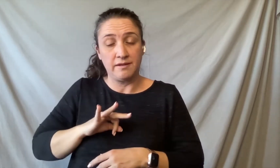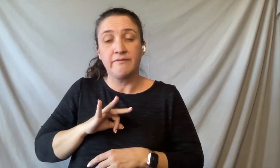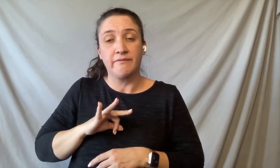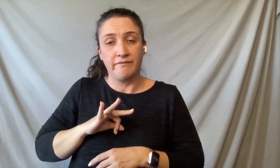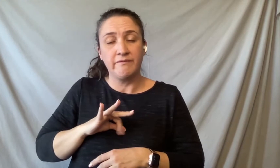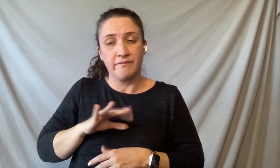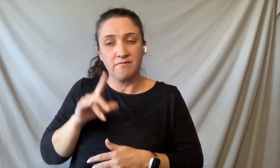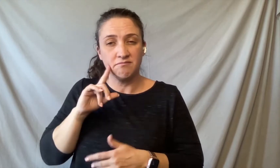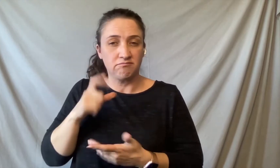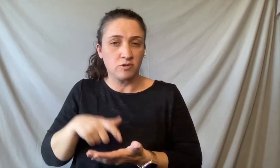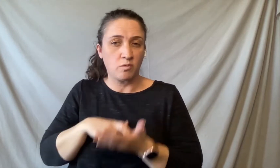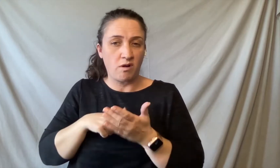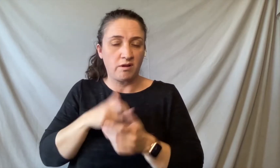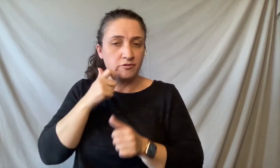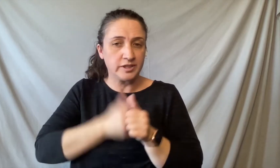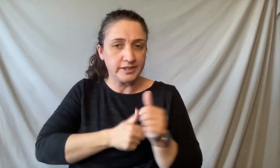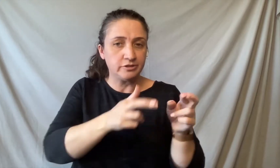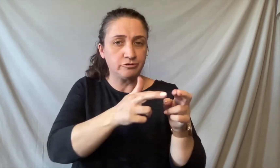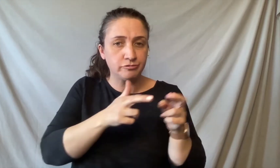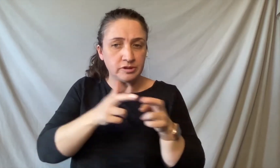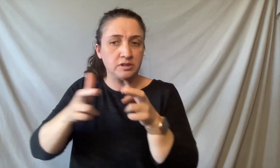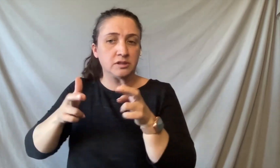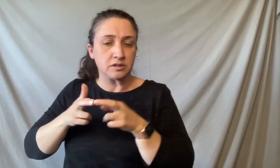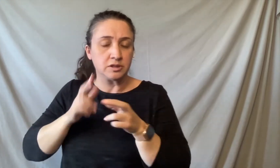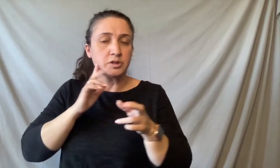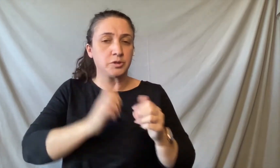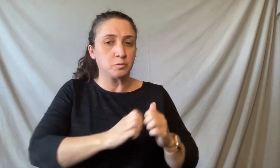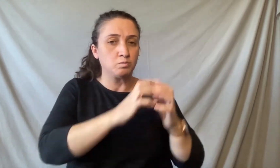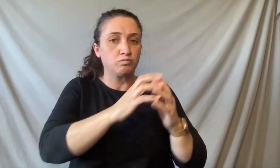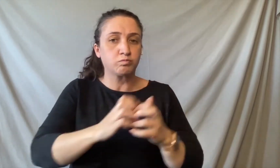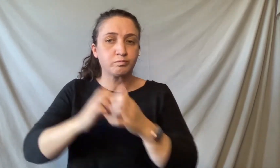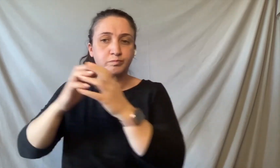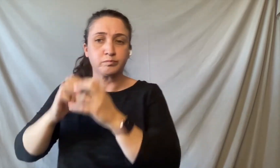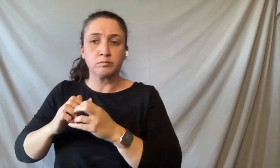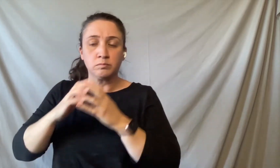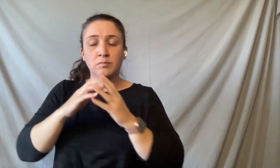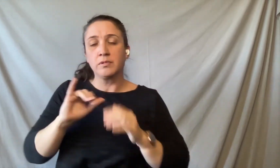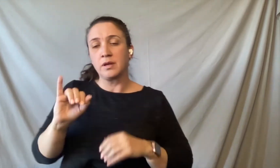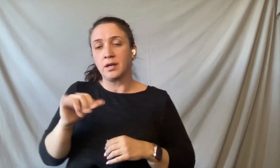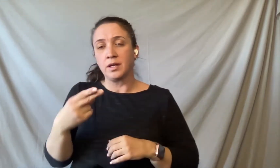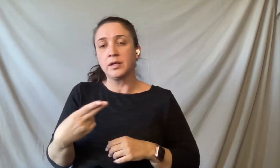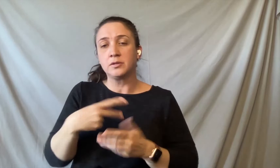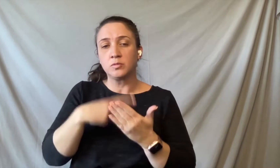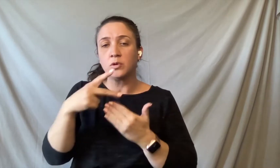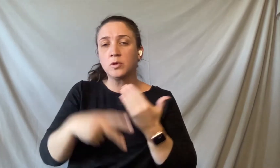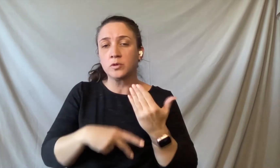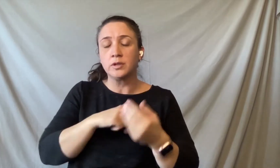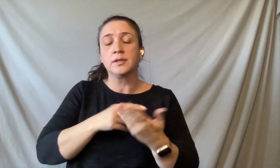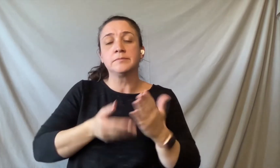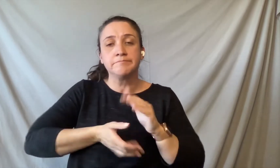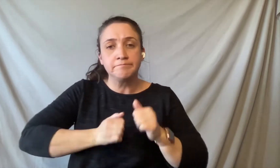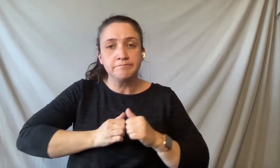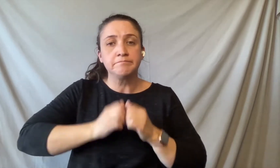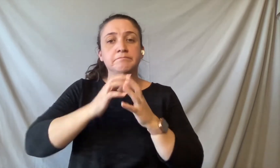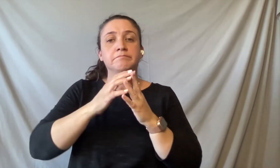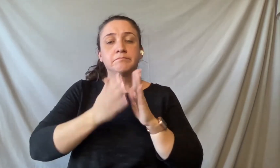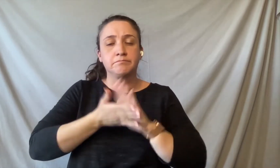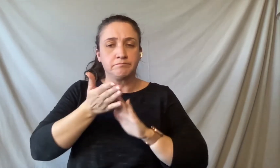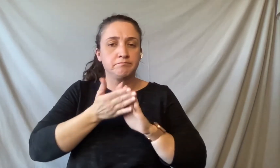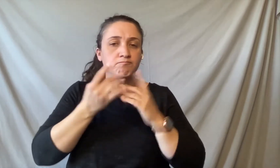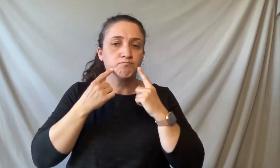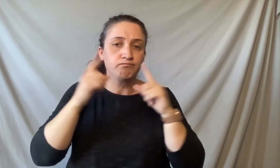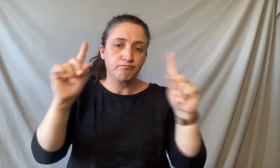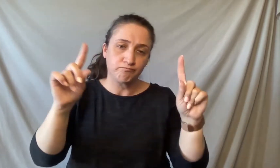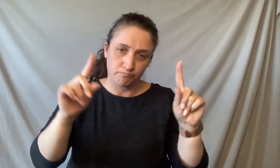regional basis to get those IH programs working effectively in each community. And it's also part of that